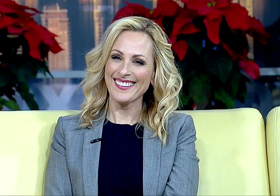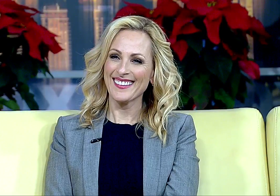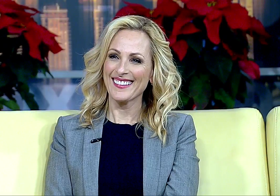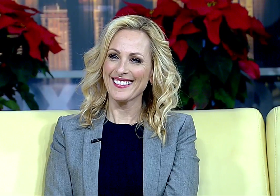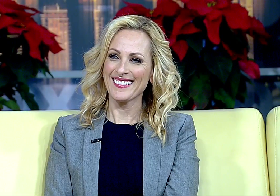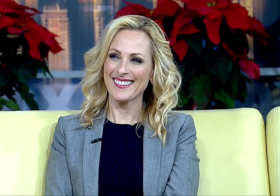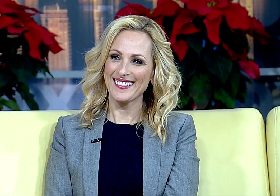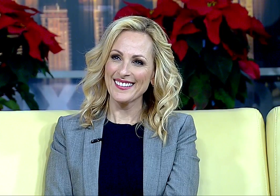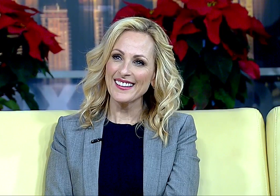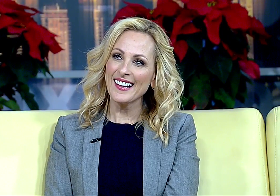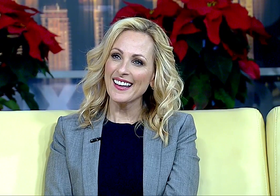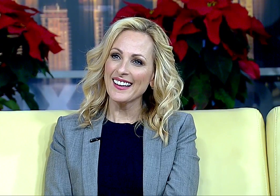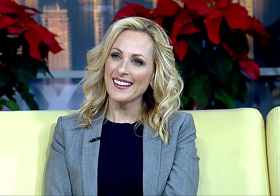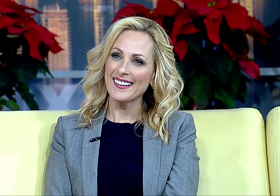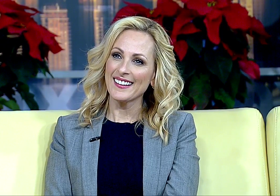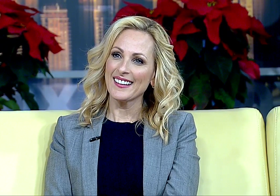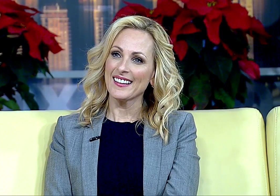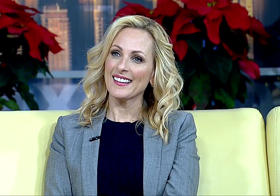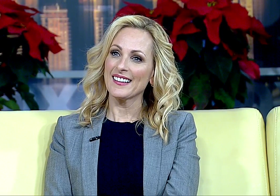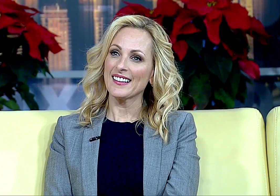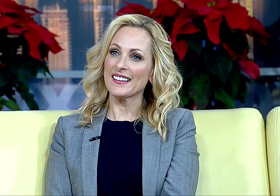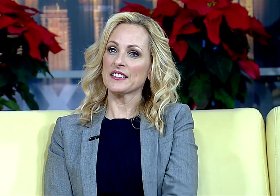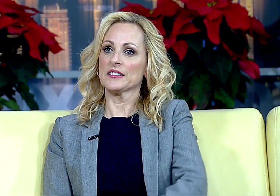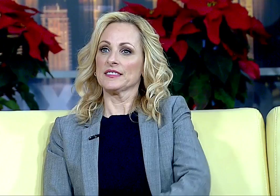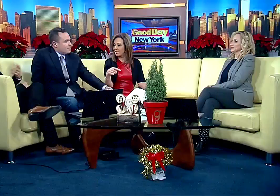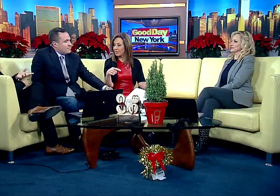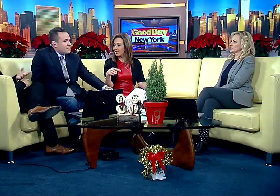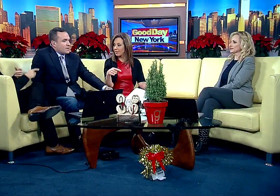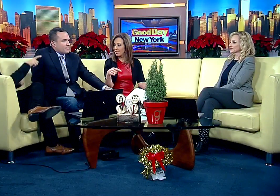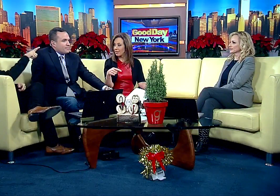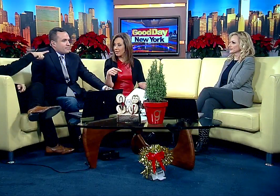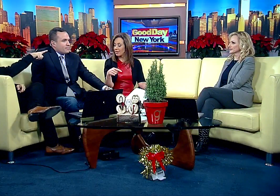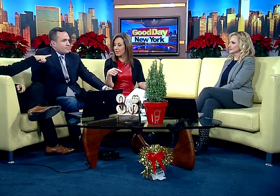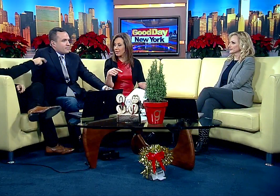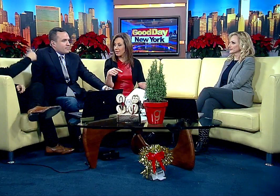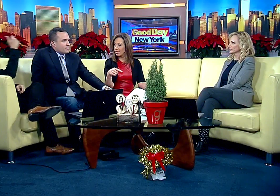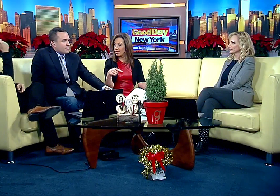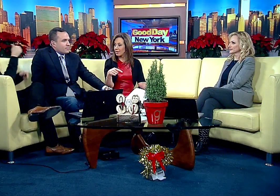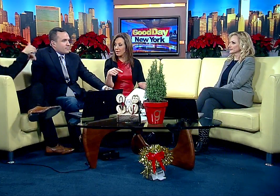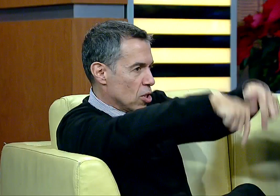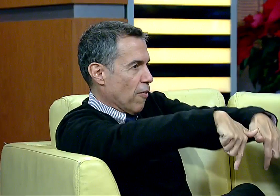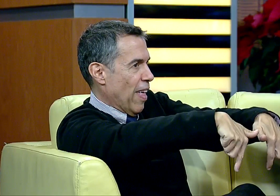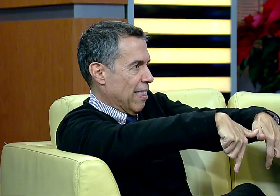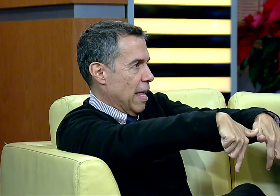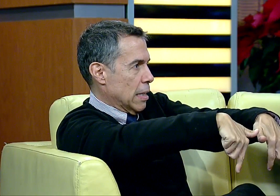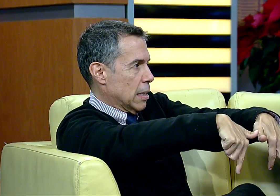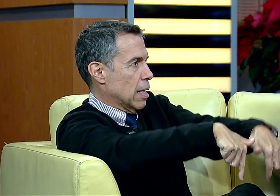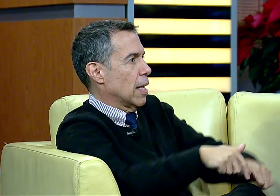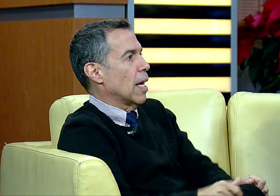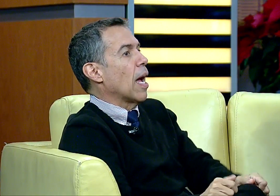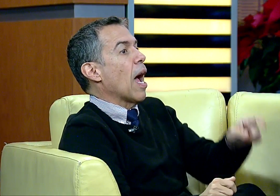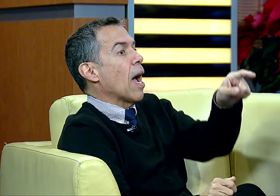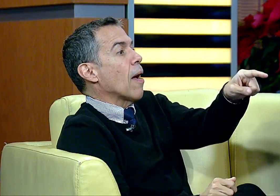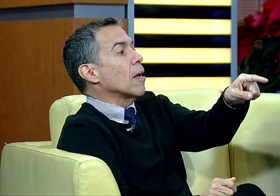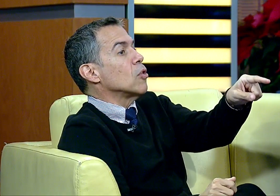that. So wait, do you go on stage with... No, I'm not an actor. I'm Marlee's interpreter behind the scenes or stuff like this. So then how does it work? Does